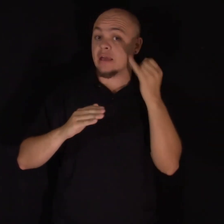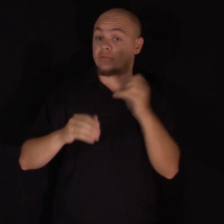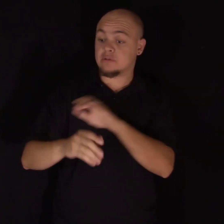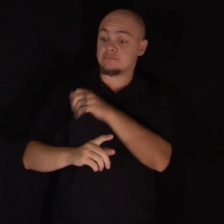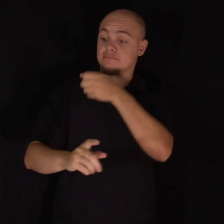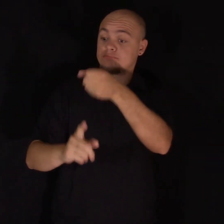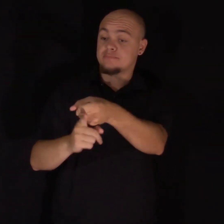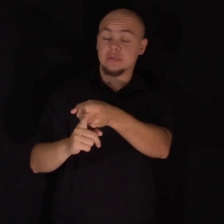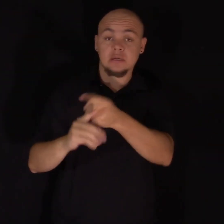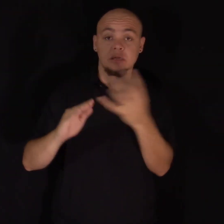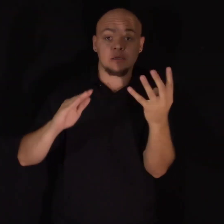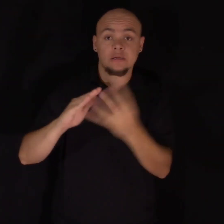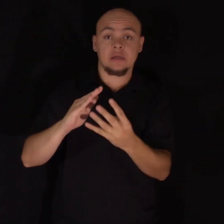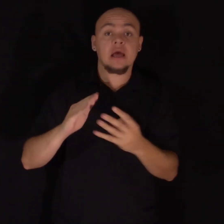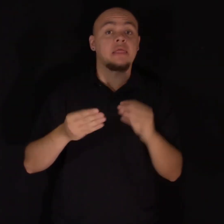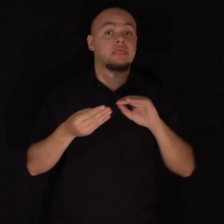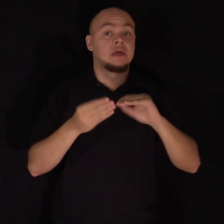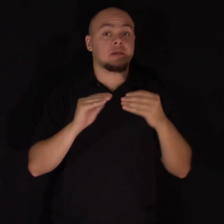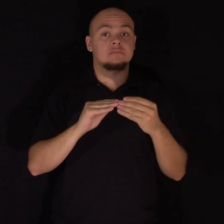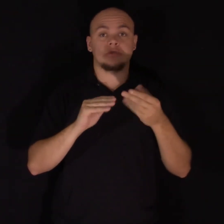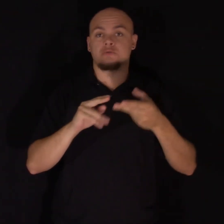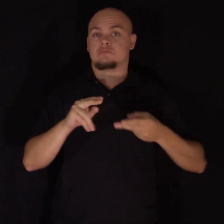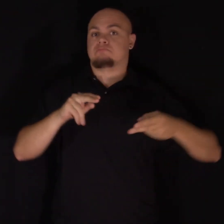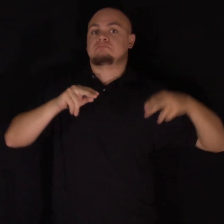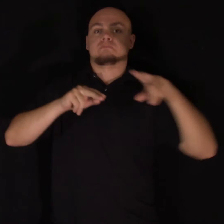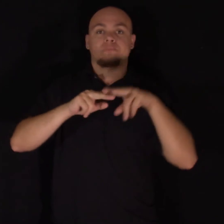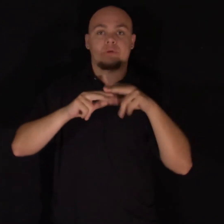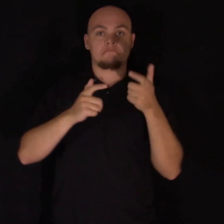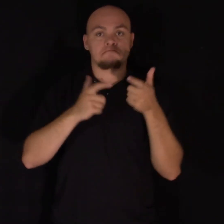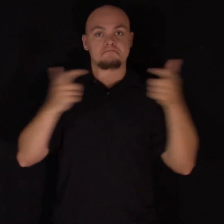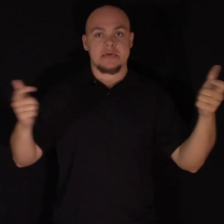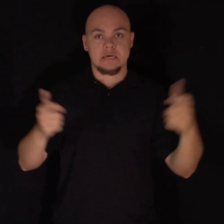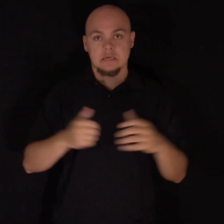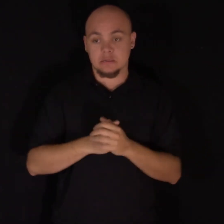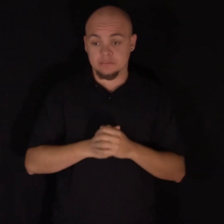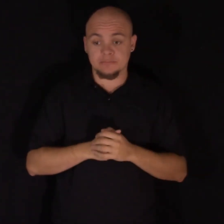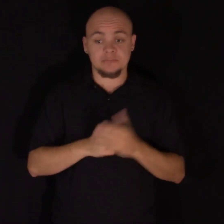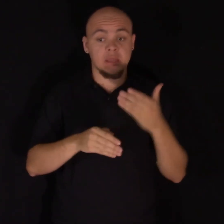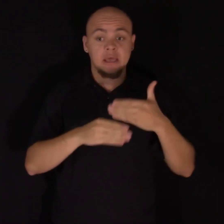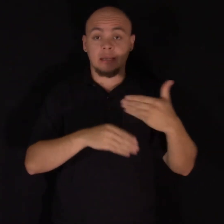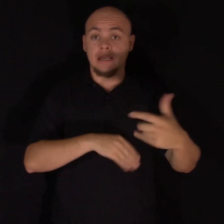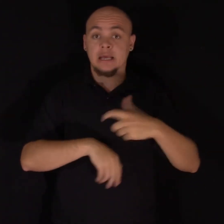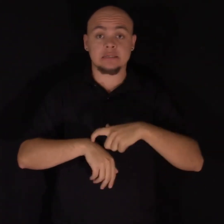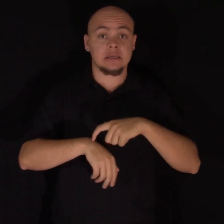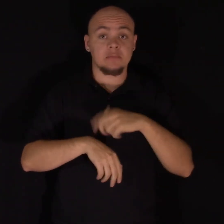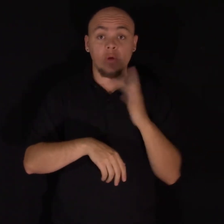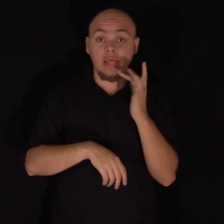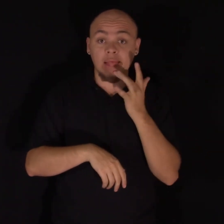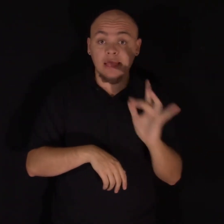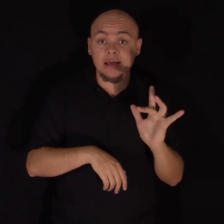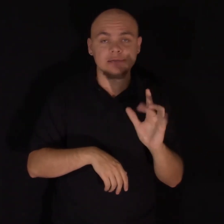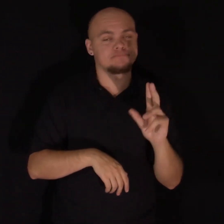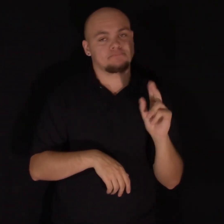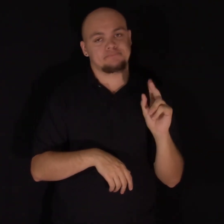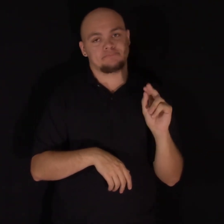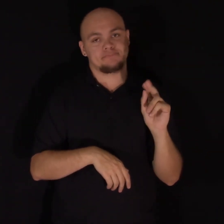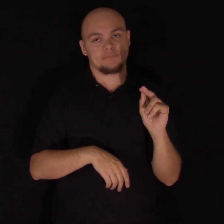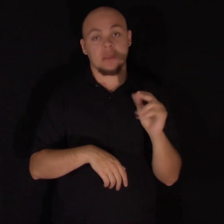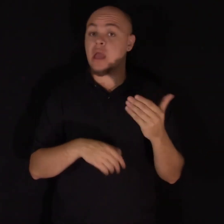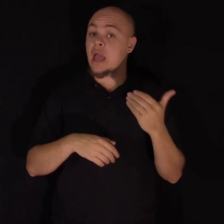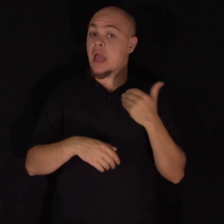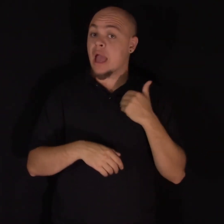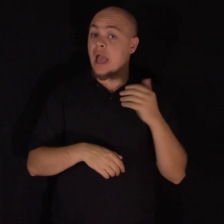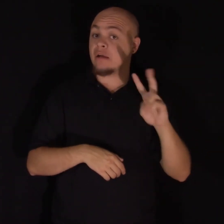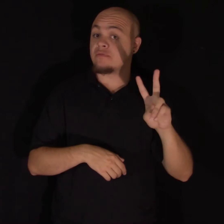the case numbers would have been much larger. So next time, we might not be so lucky. You can have a